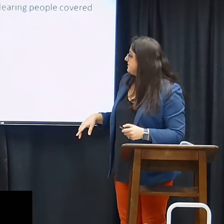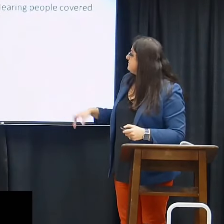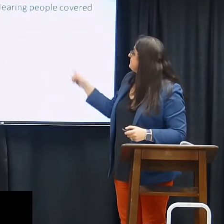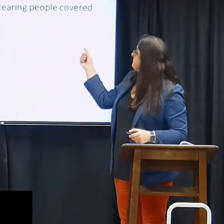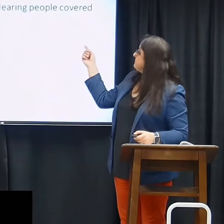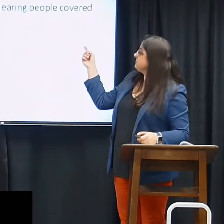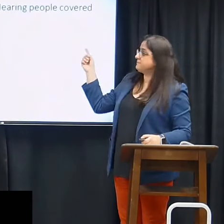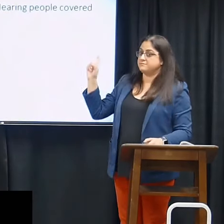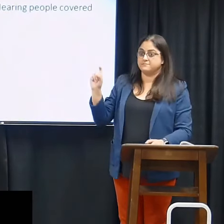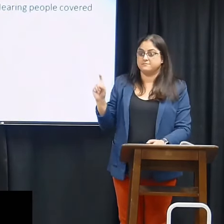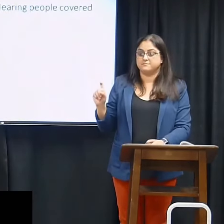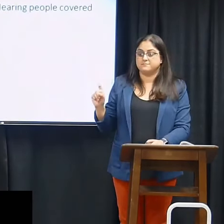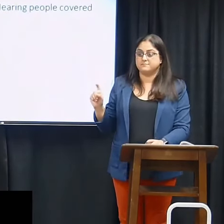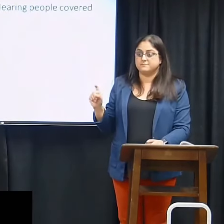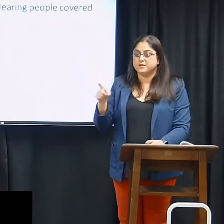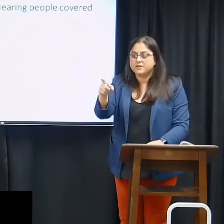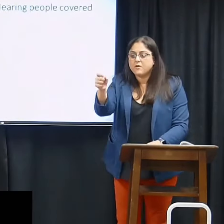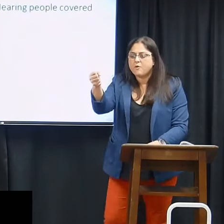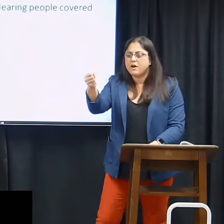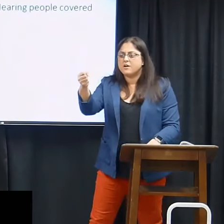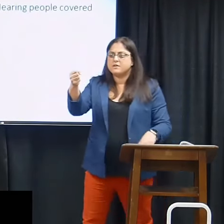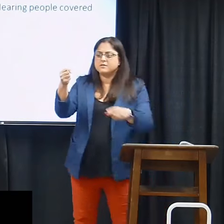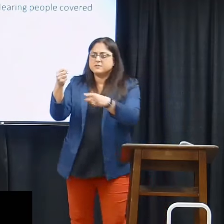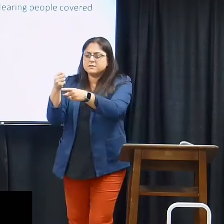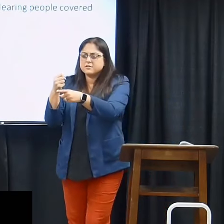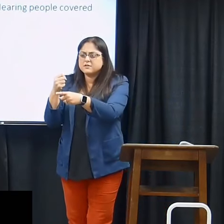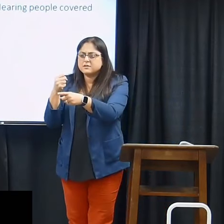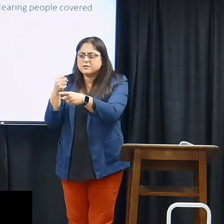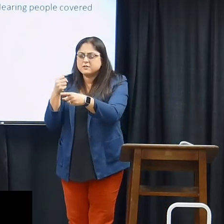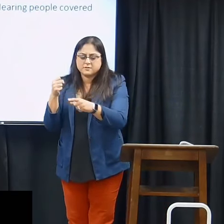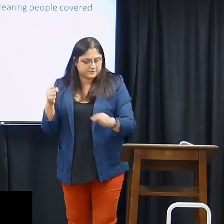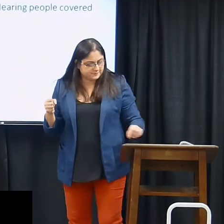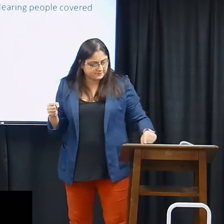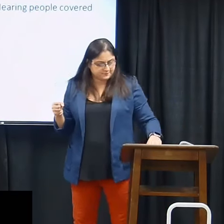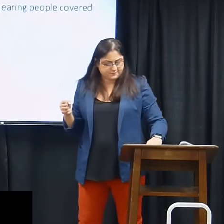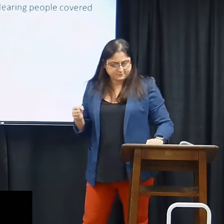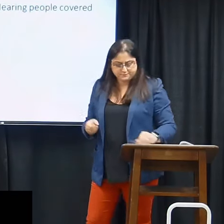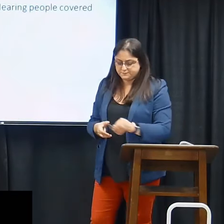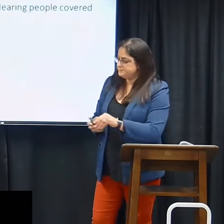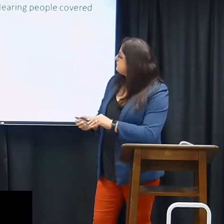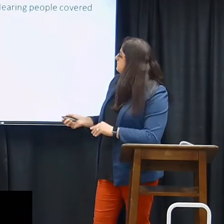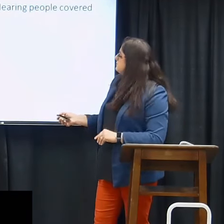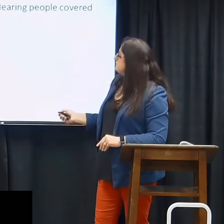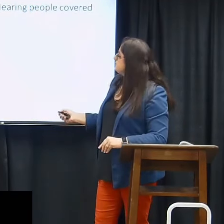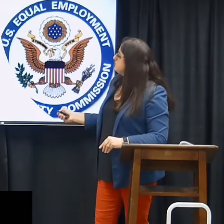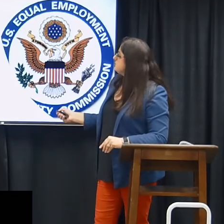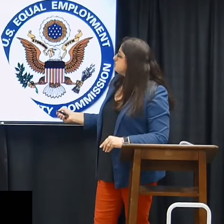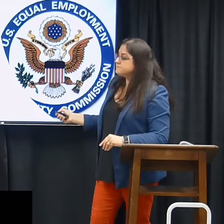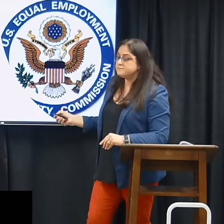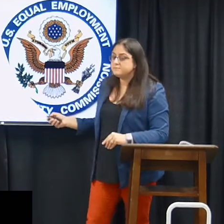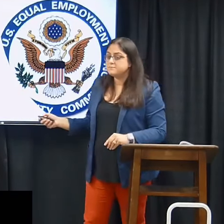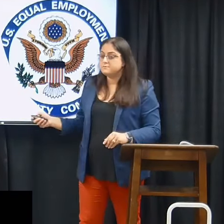even if you don't have medical proof, it still is, if the person regards as an impairment, it is still